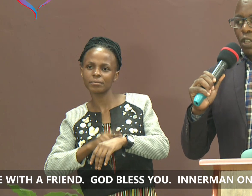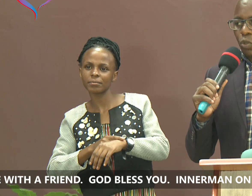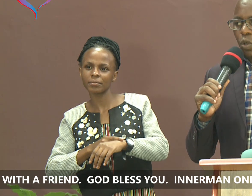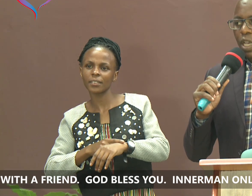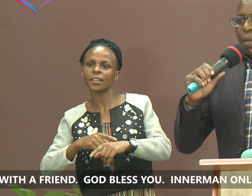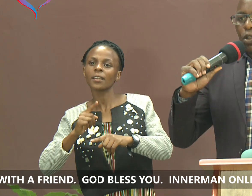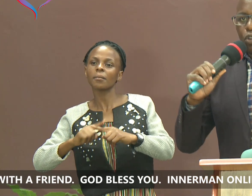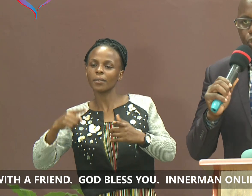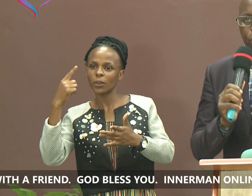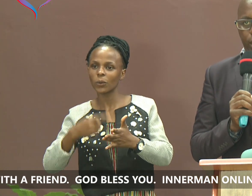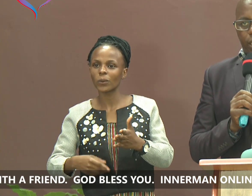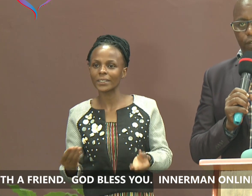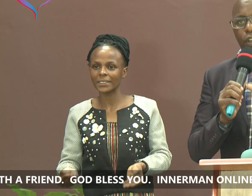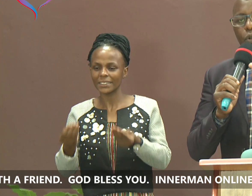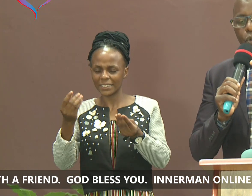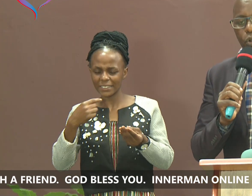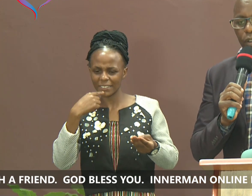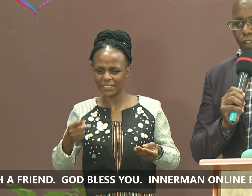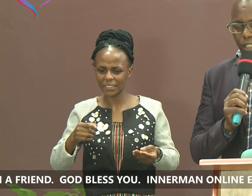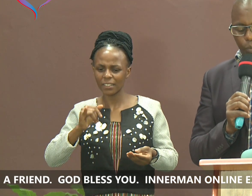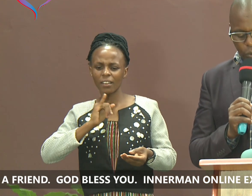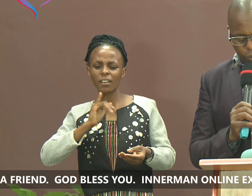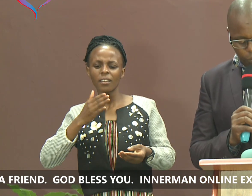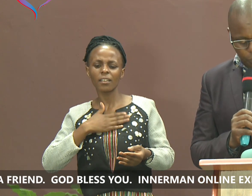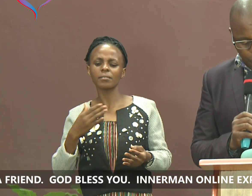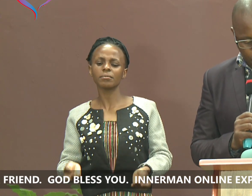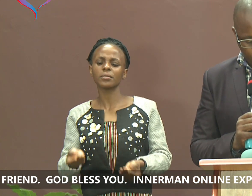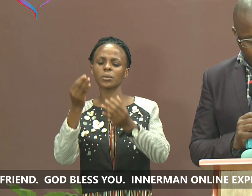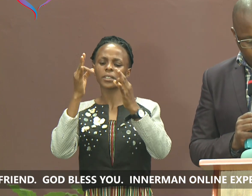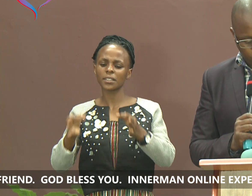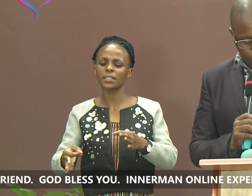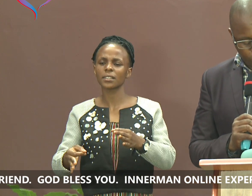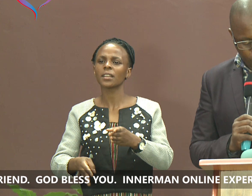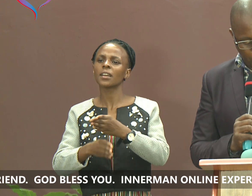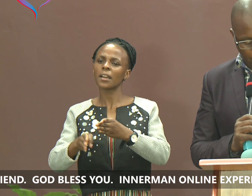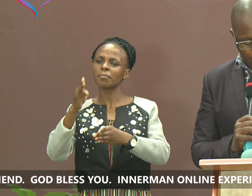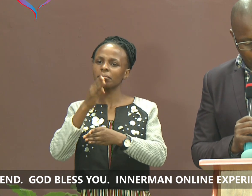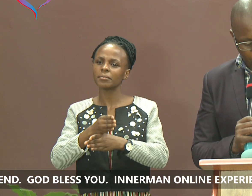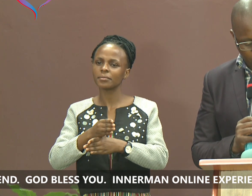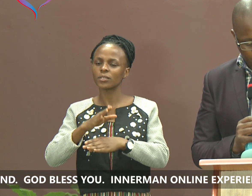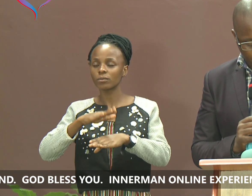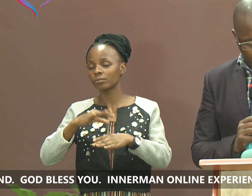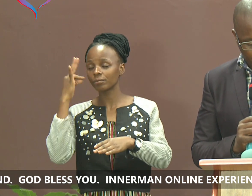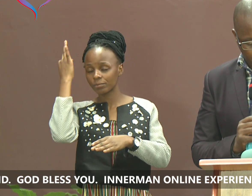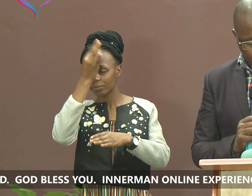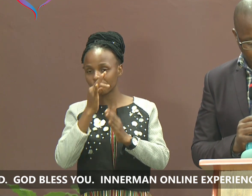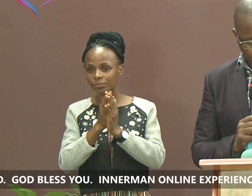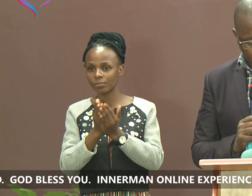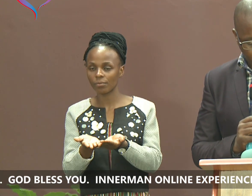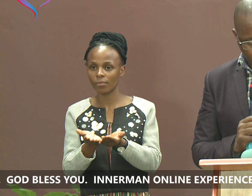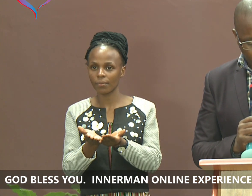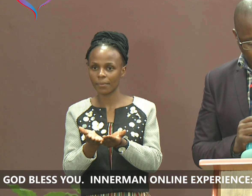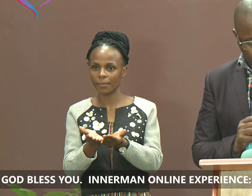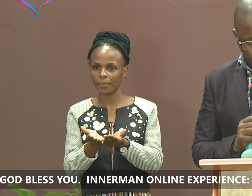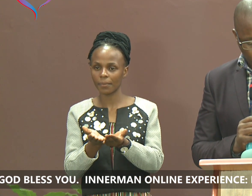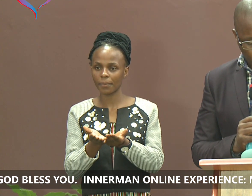mukola ebintu ebiri constructive ku Facebook. When is using Facebook or WhatsApp to do things